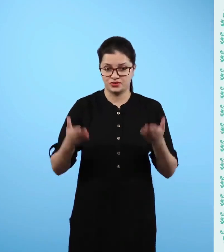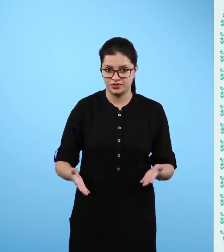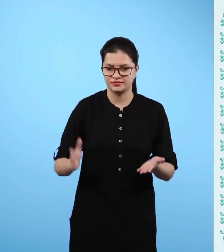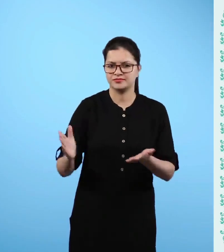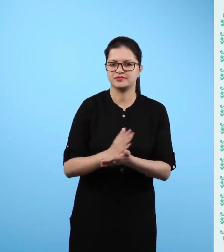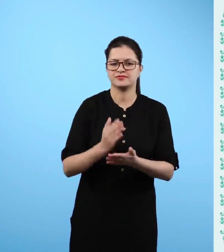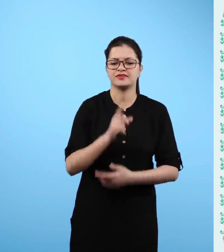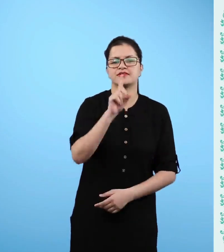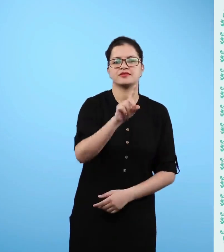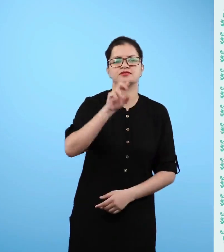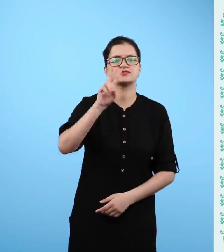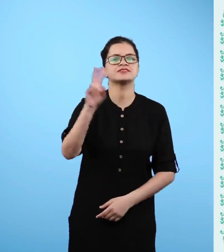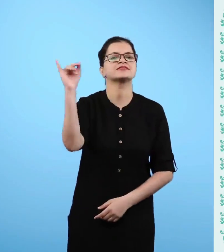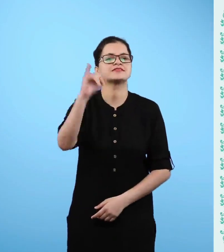Page 126.